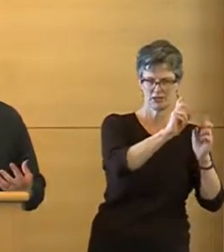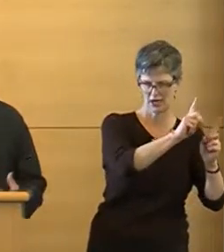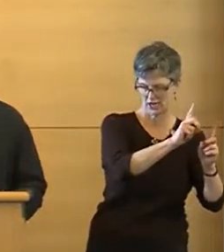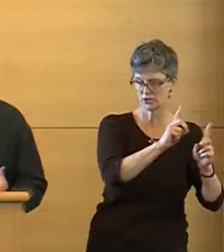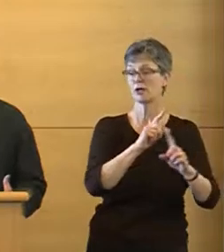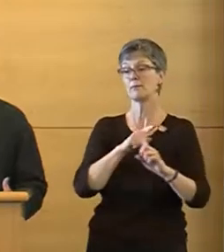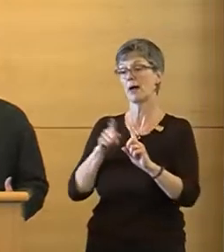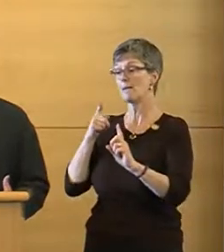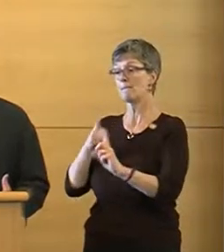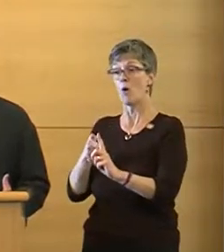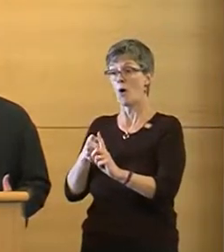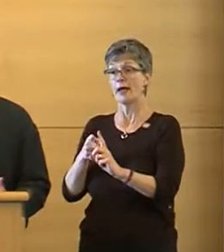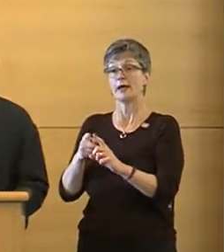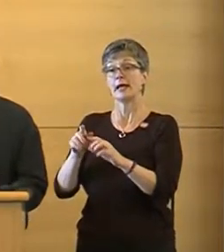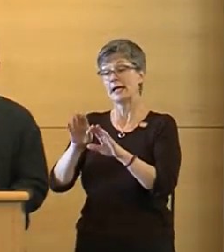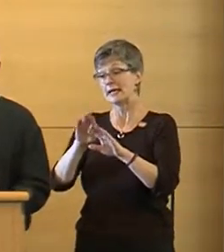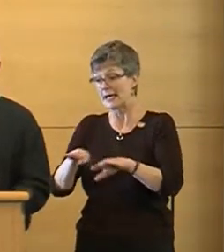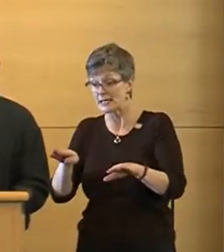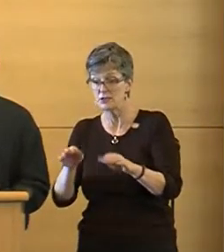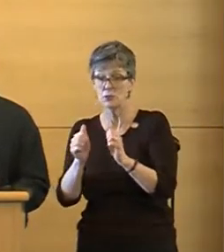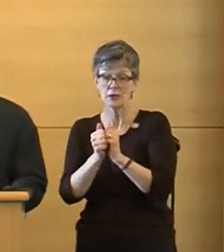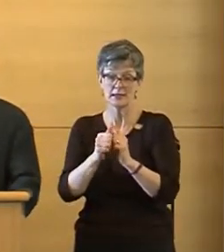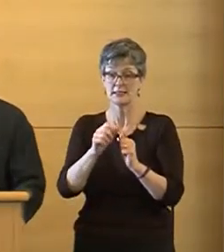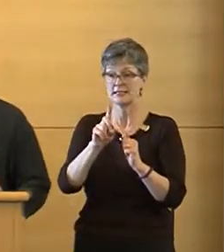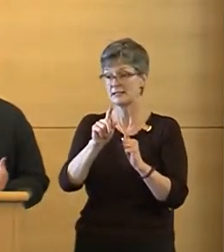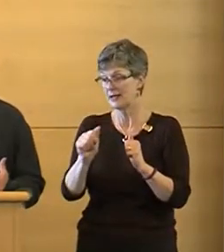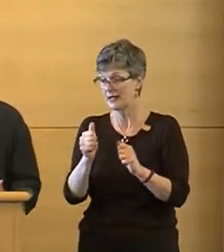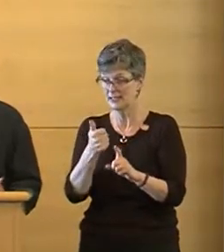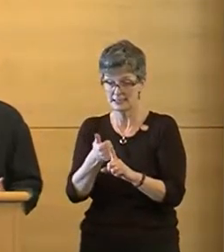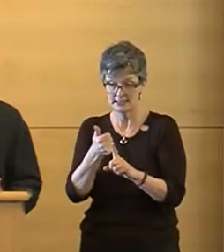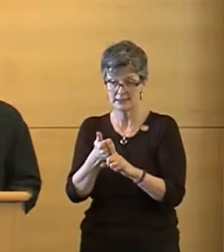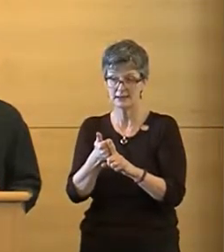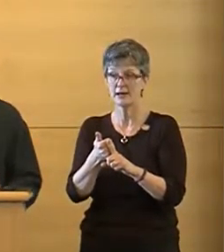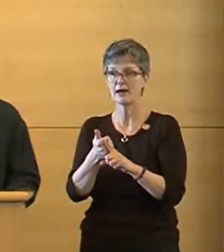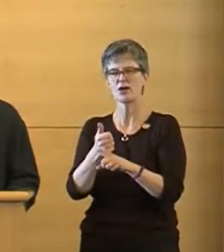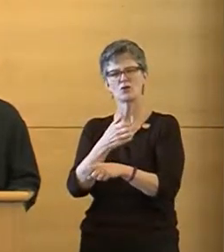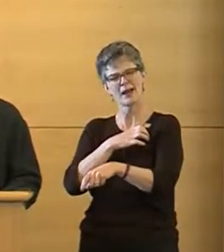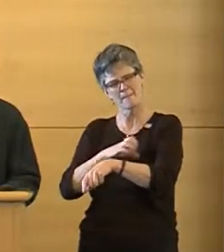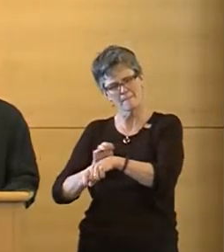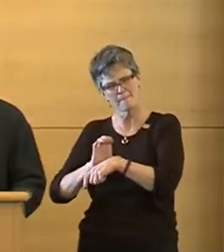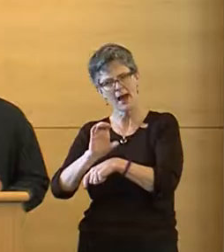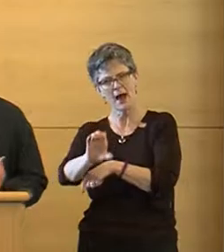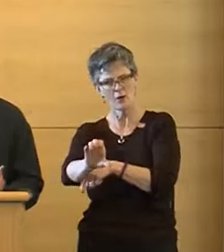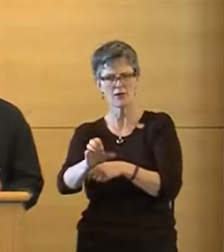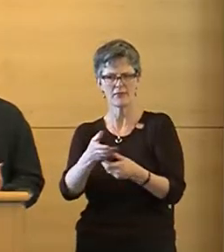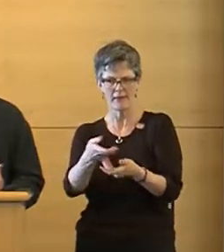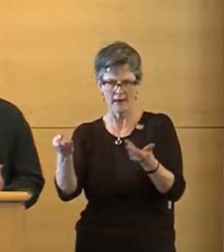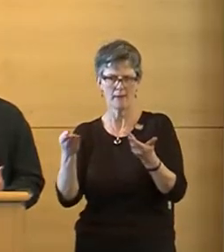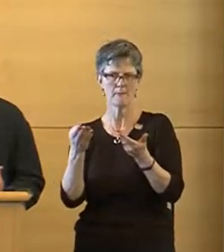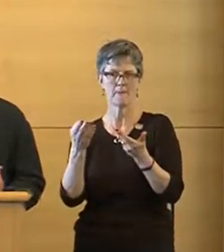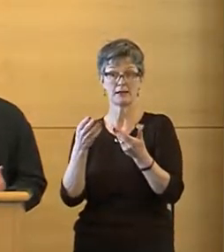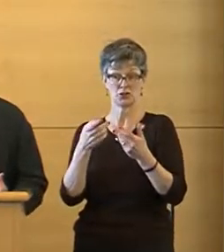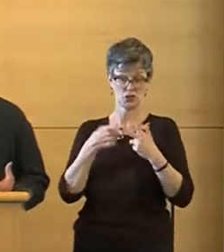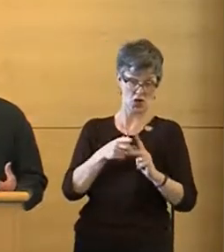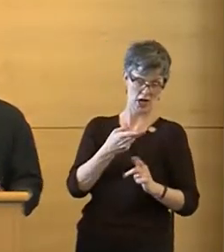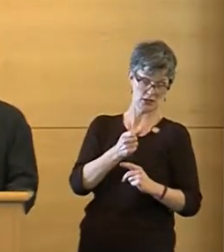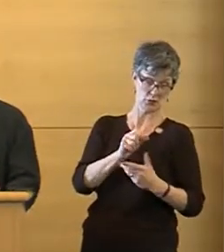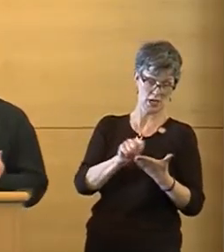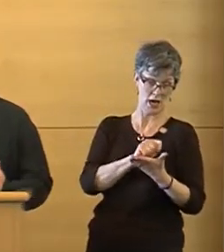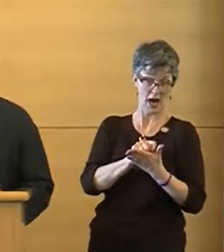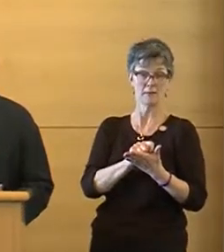Sciences, College of Engineering, Computer Science and Engineering, and originally with the College of Education. And